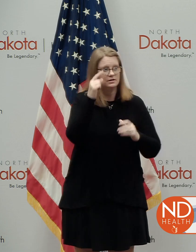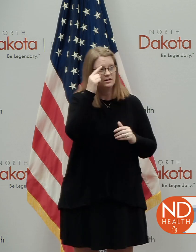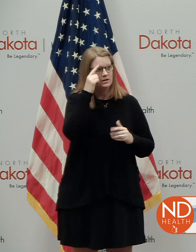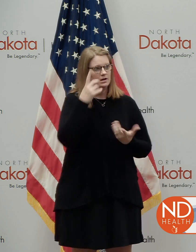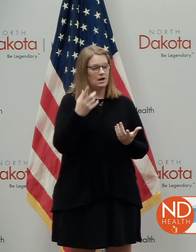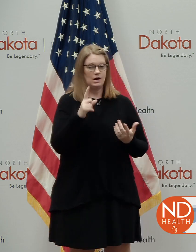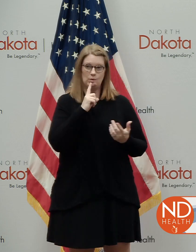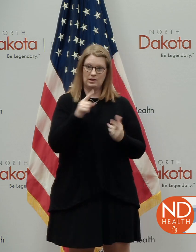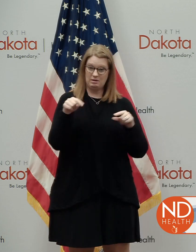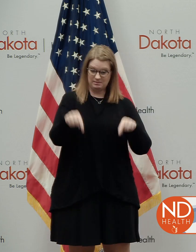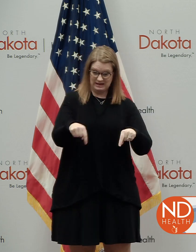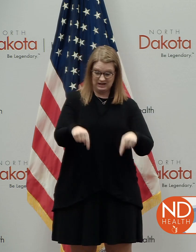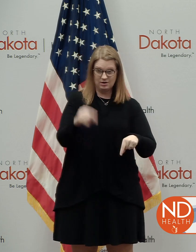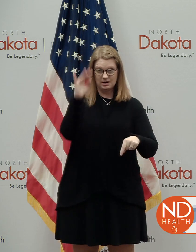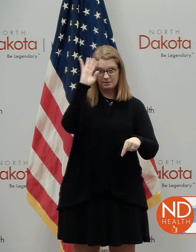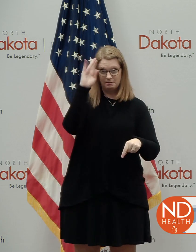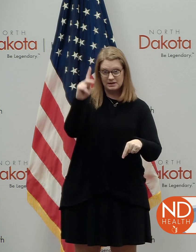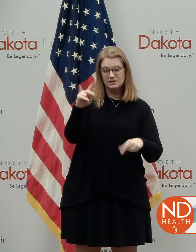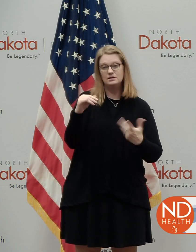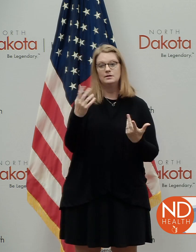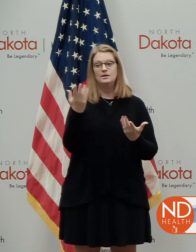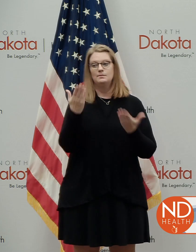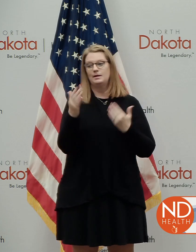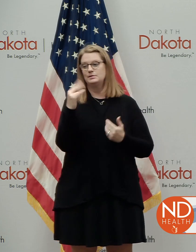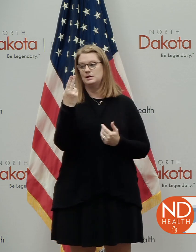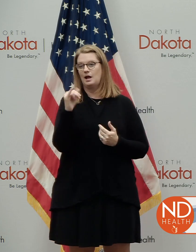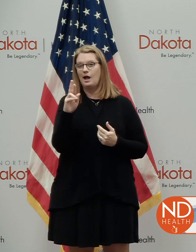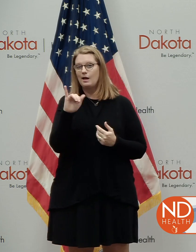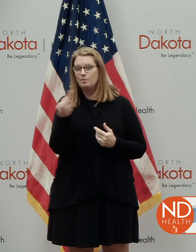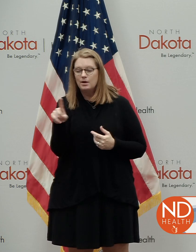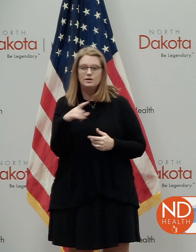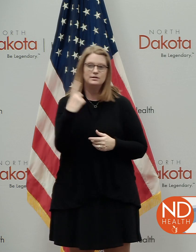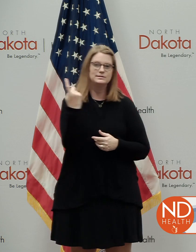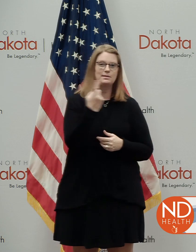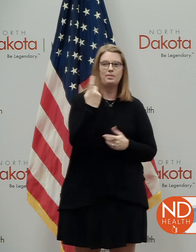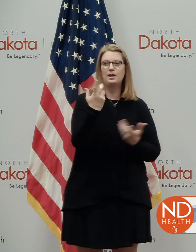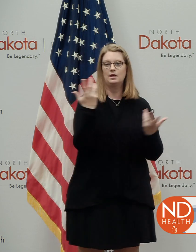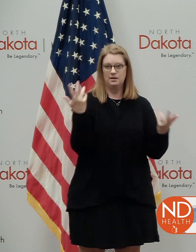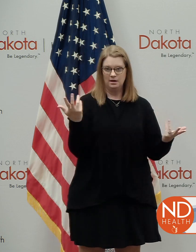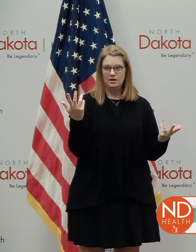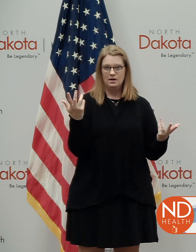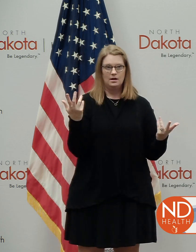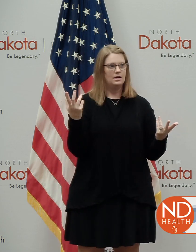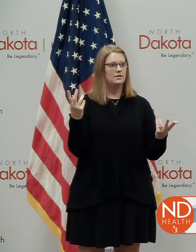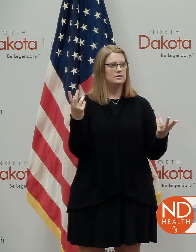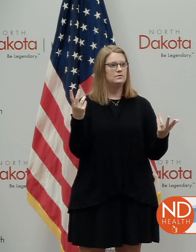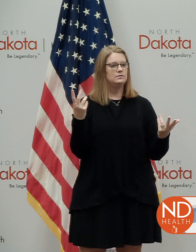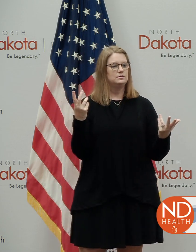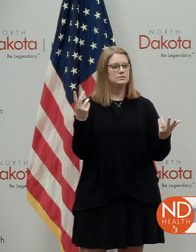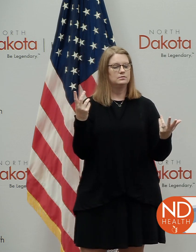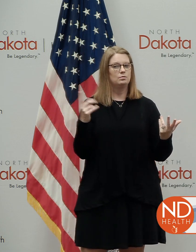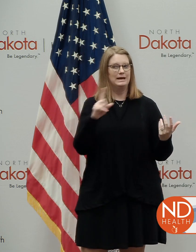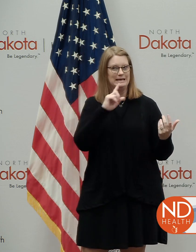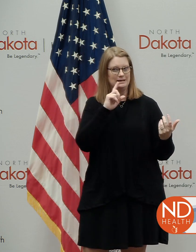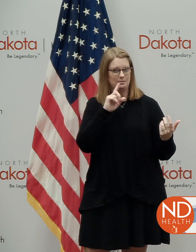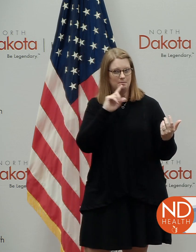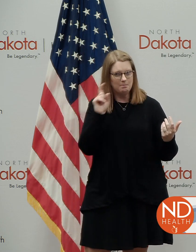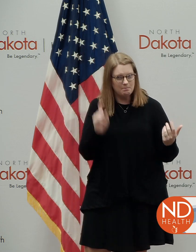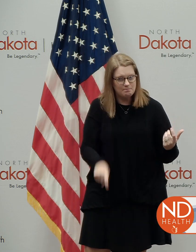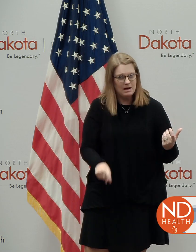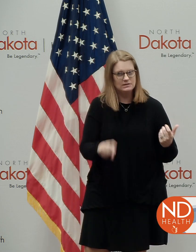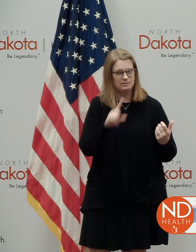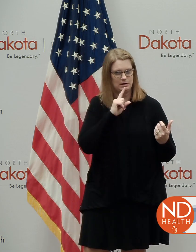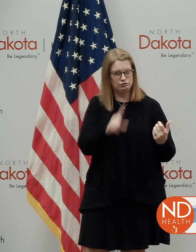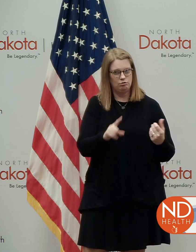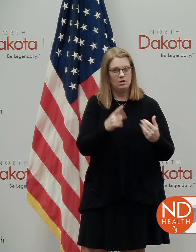in Bismarck, whether it's a hybrid method or what we need to do, but we need to make sure that